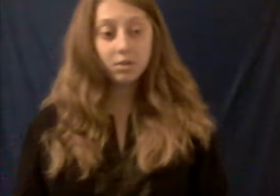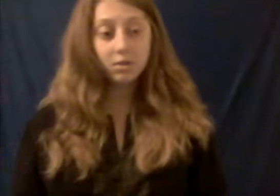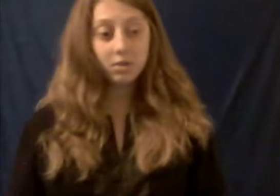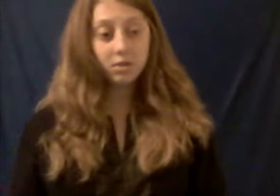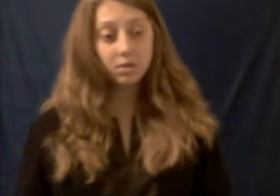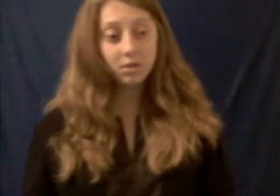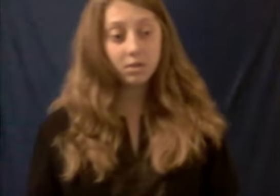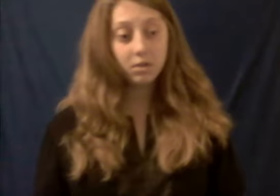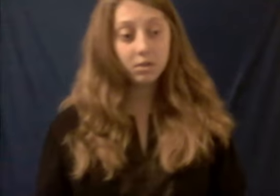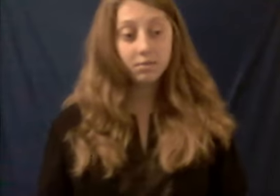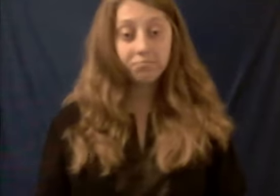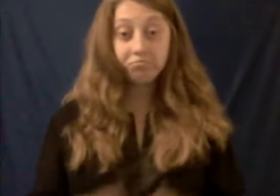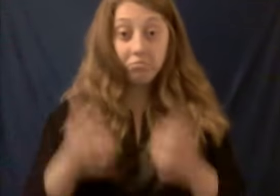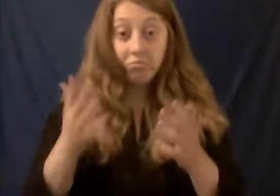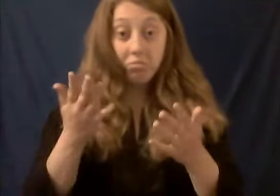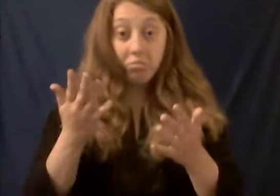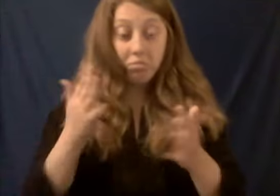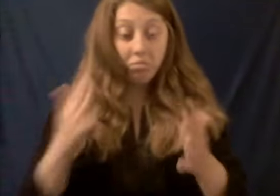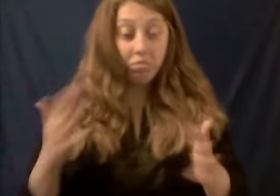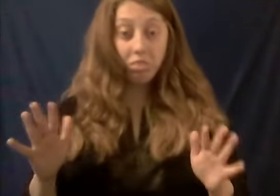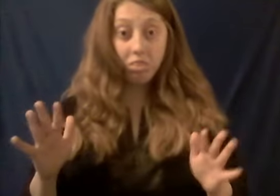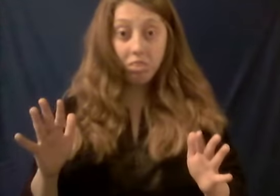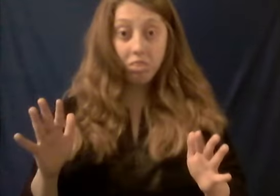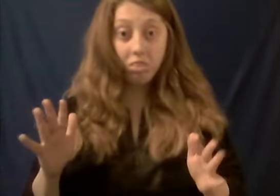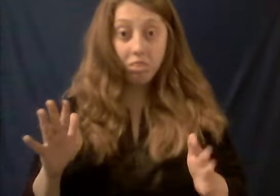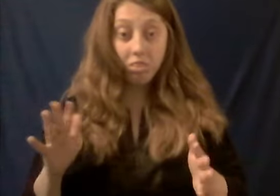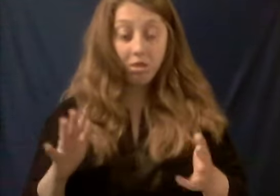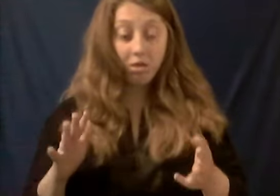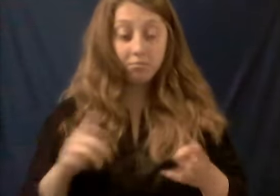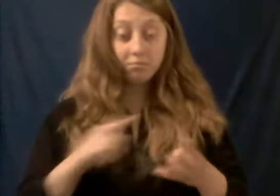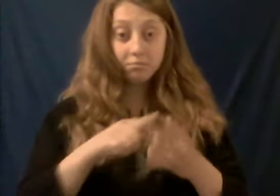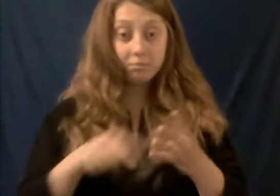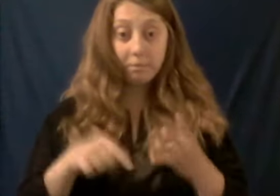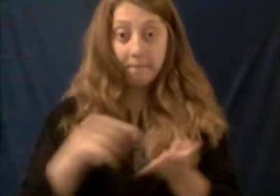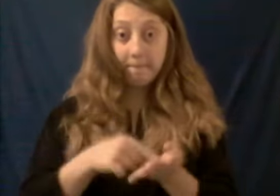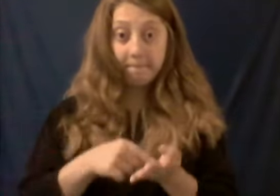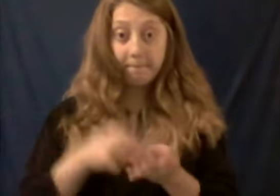And is that all the expenses you have for on a monthly basis?